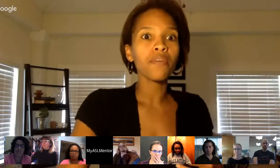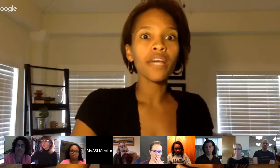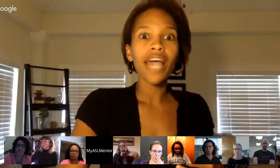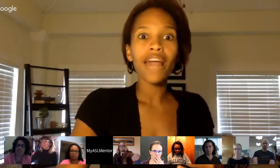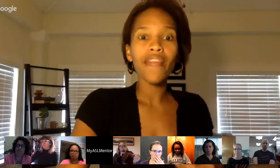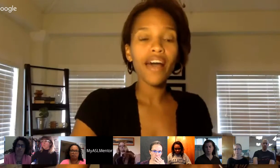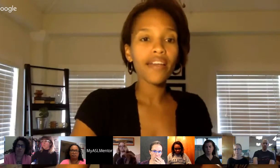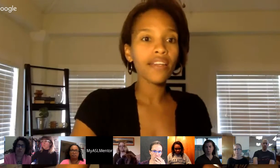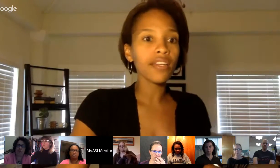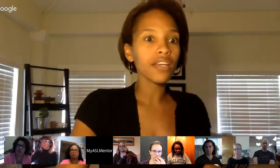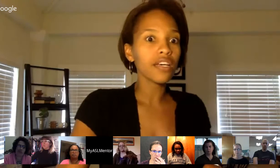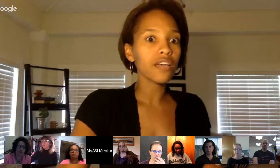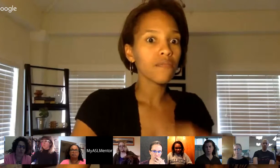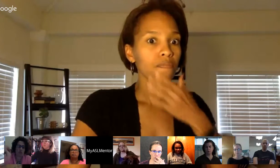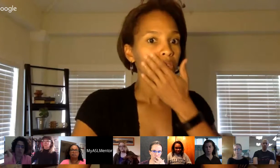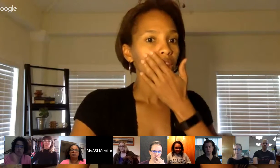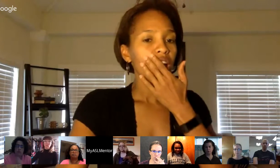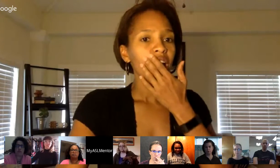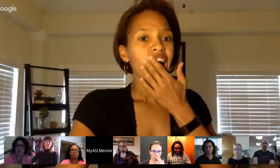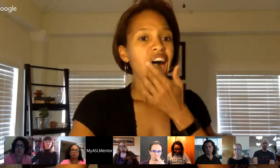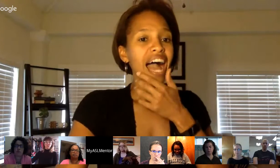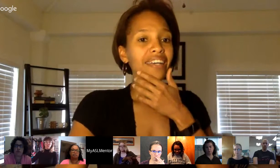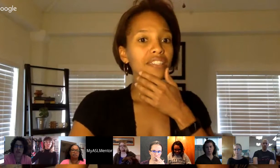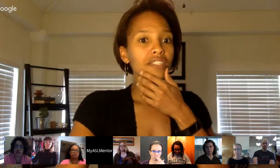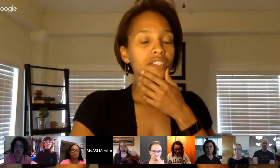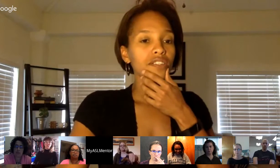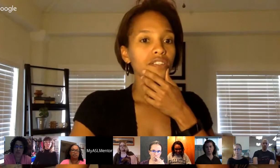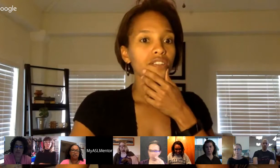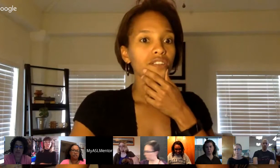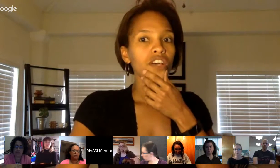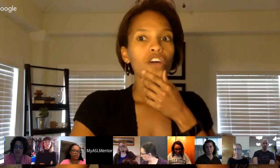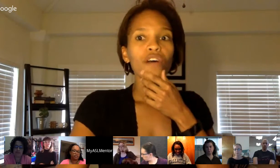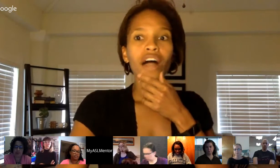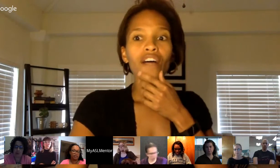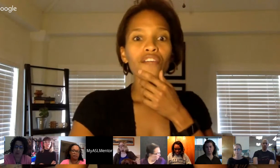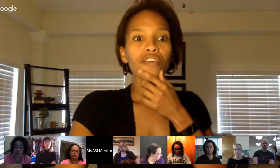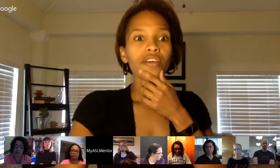And then at